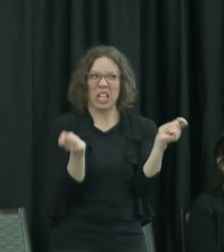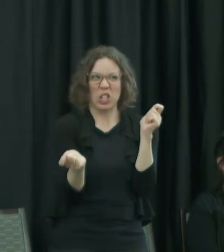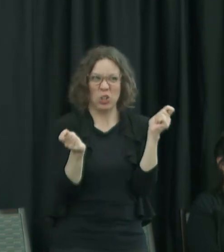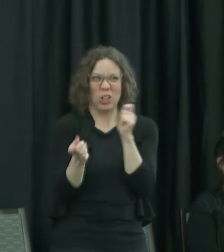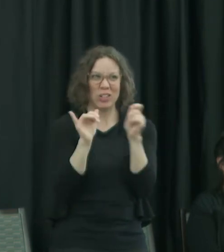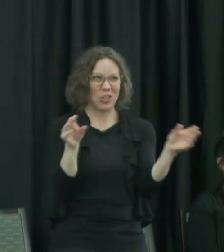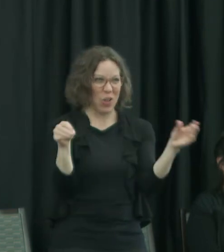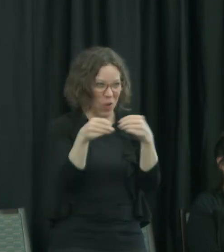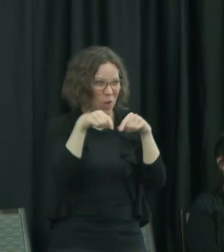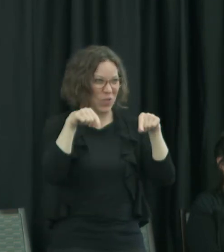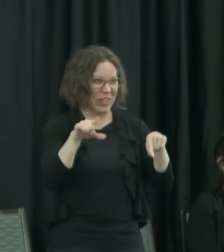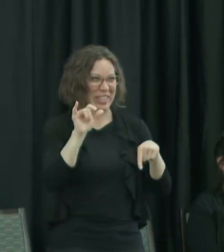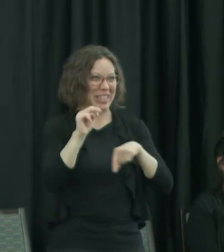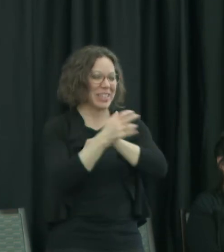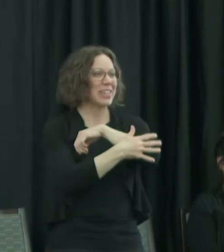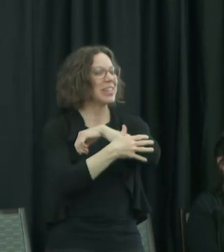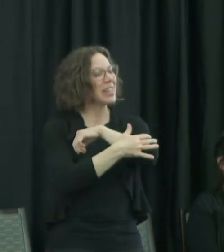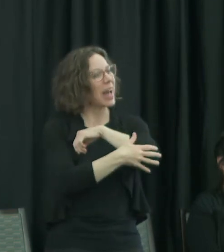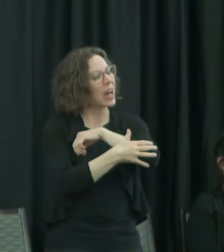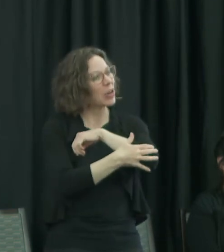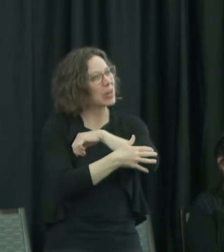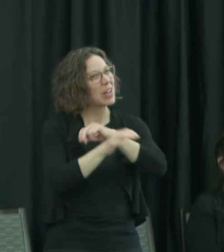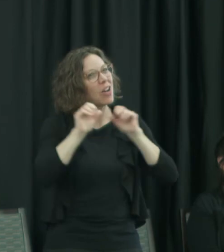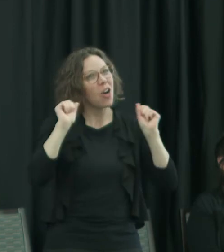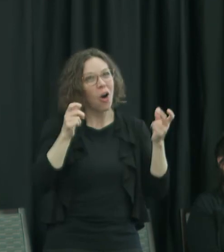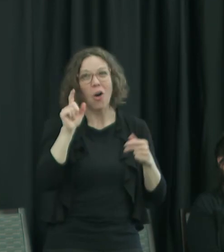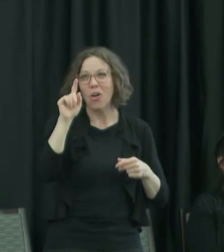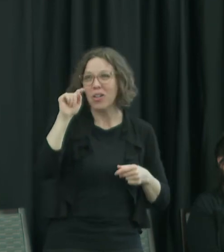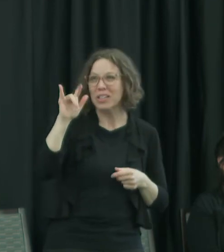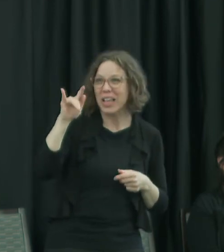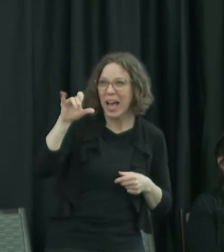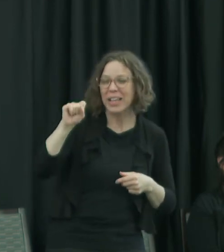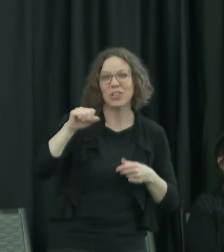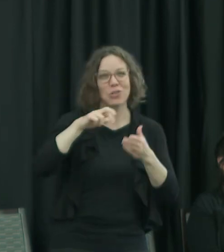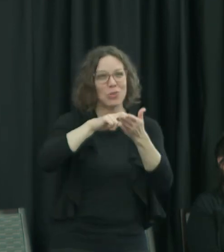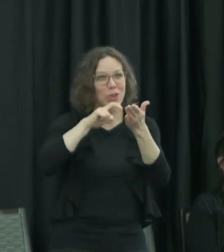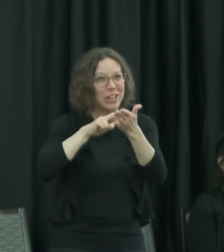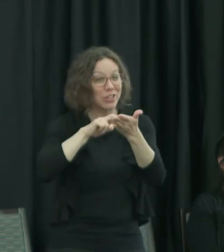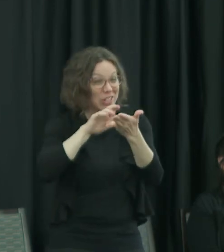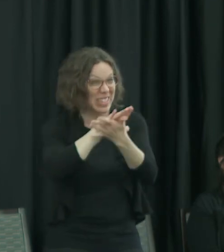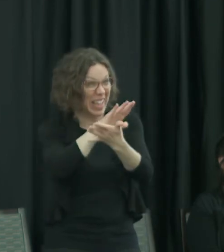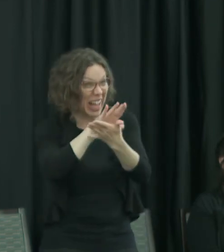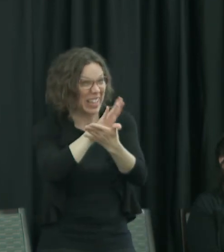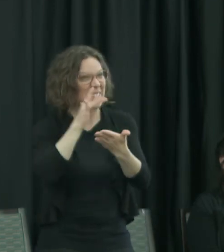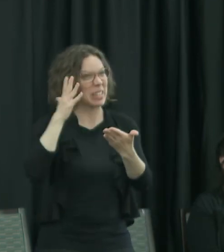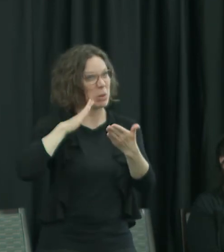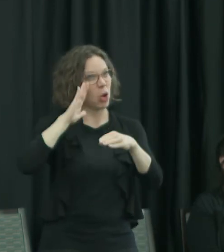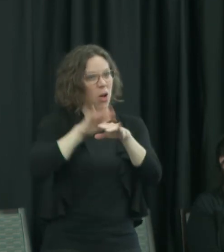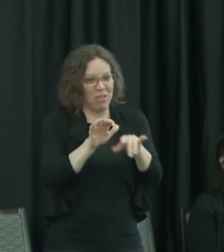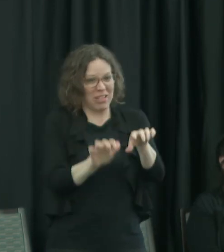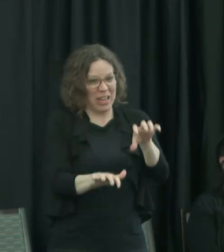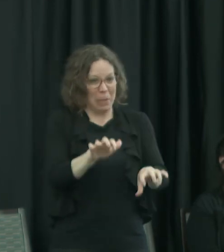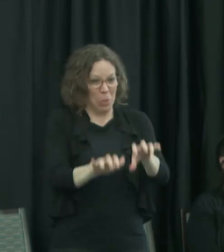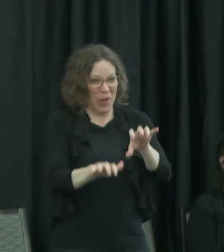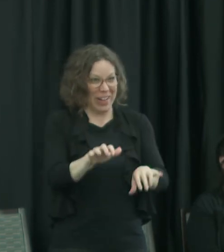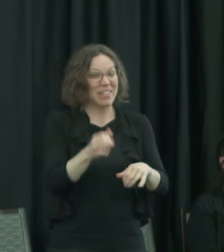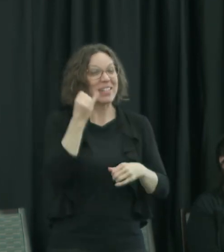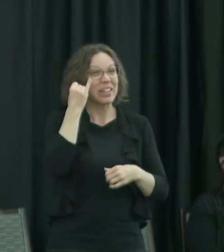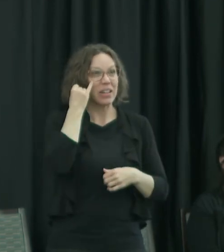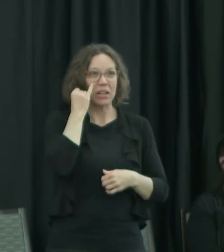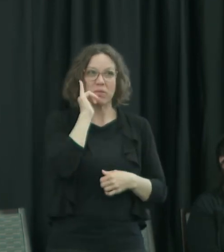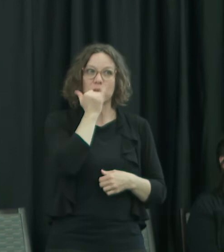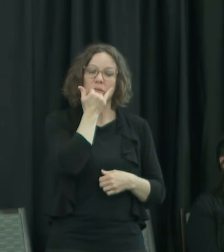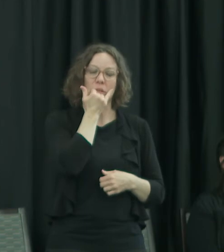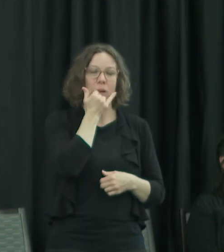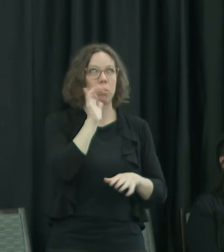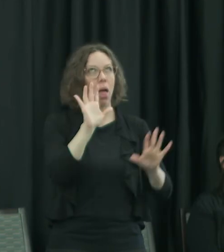Linn County. All the titles and registration documents that used to be issued back then were on typewriter. If you screwed up, you had to